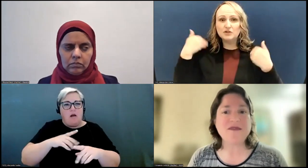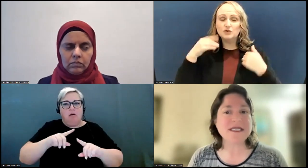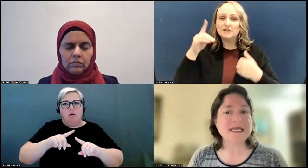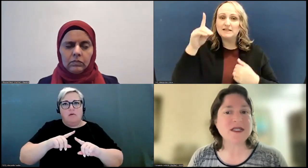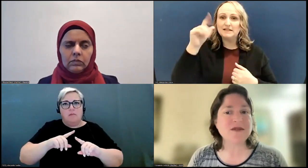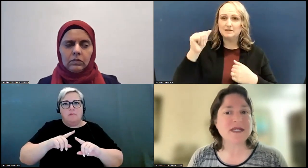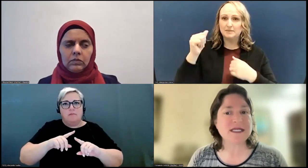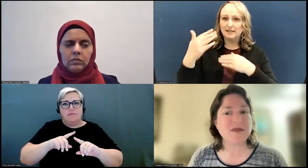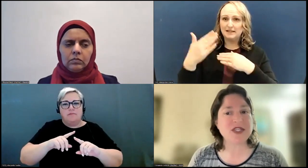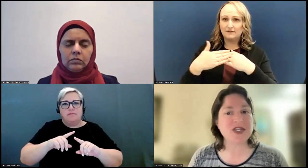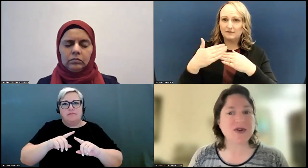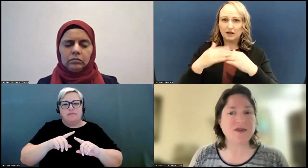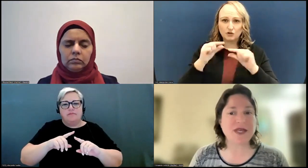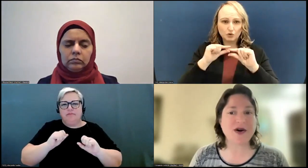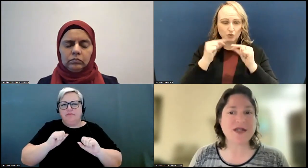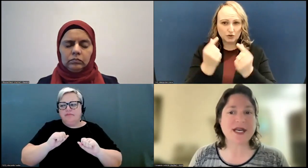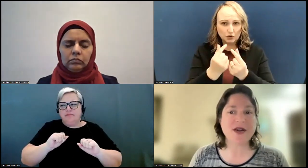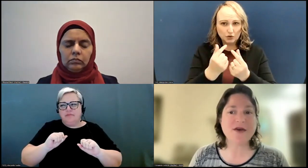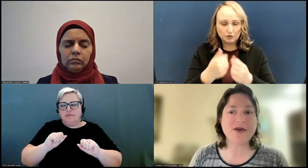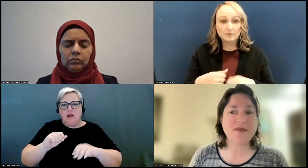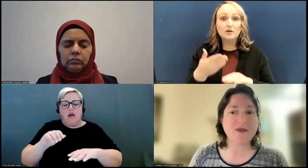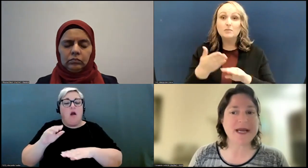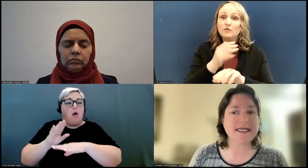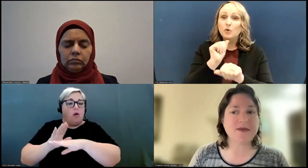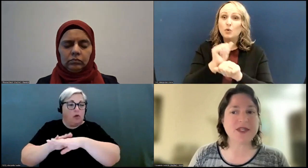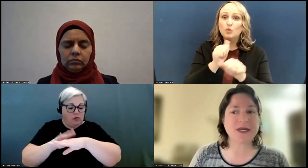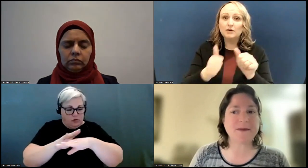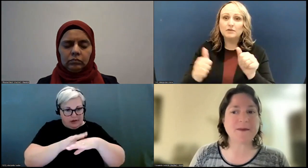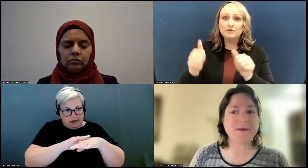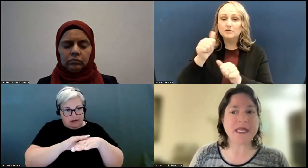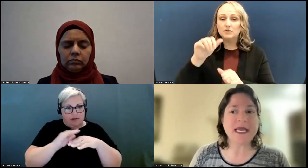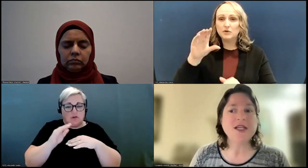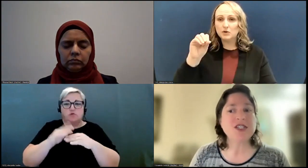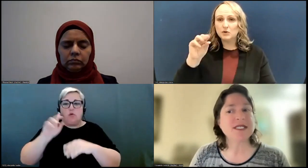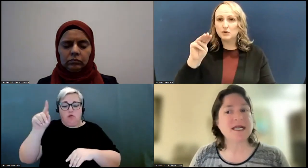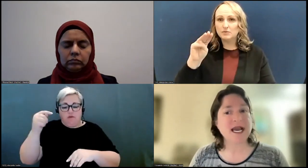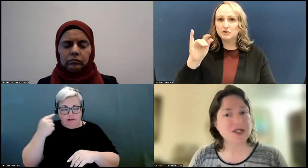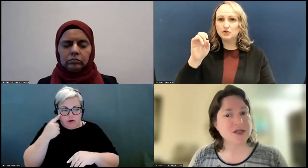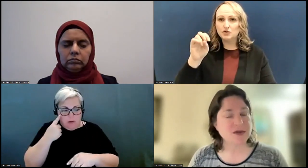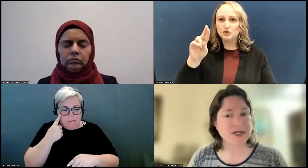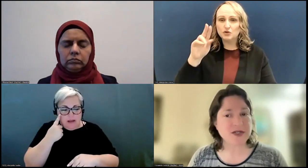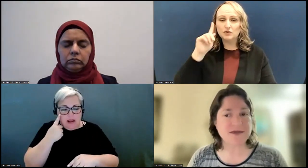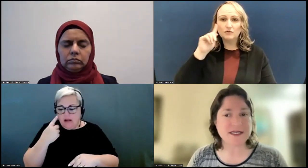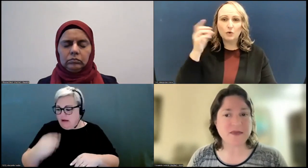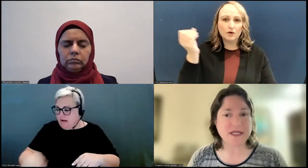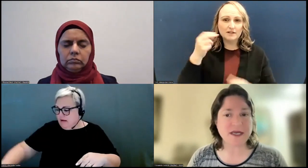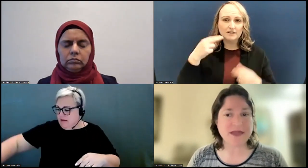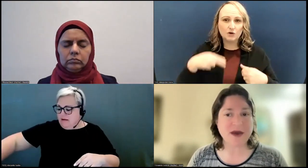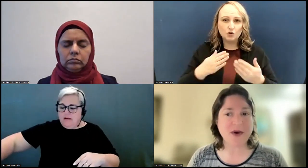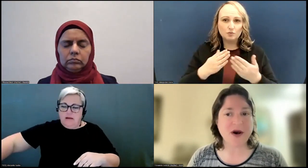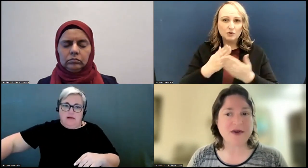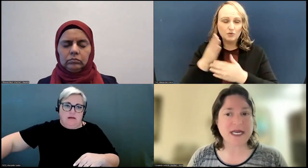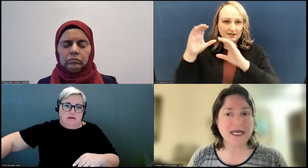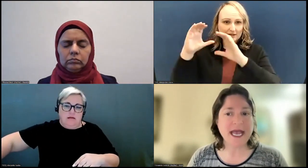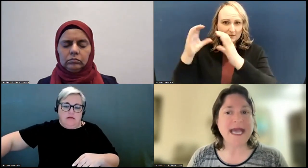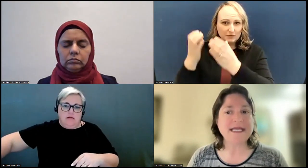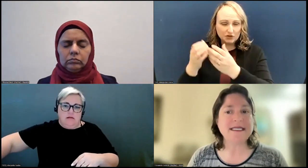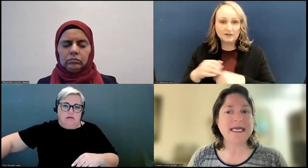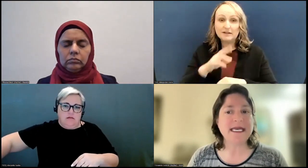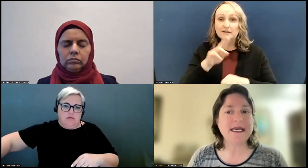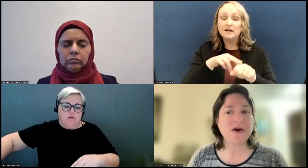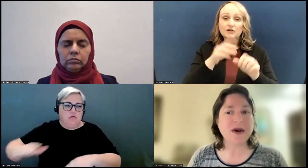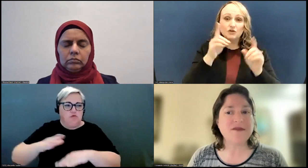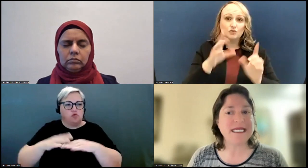and previously served as a commissioner for the Ontario Human Rights Commission. She is the National Director of Disability Without Poverty